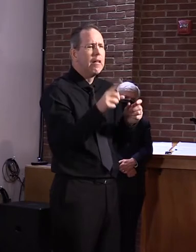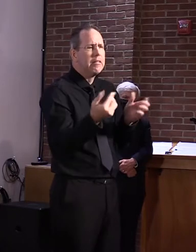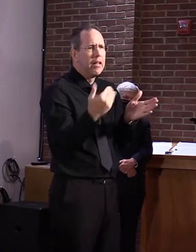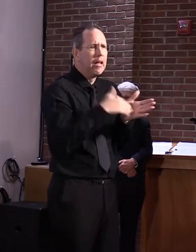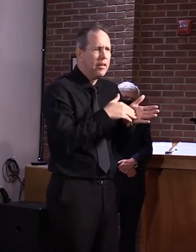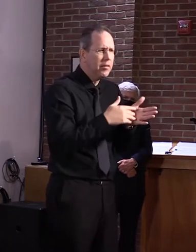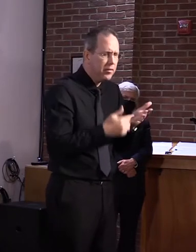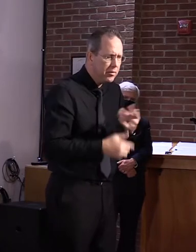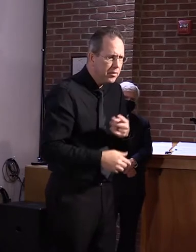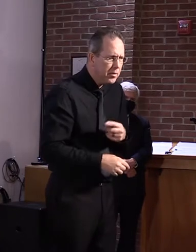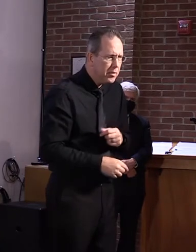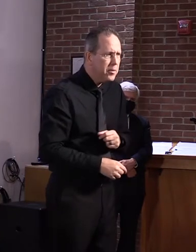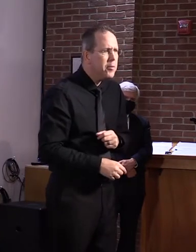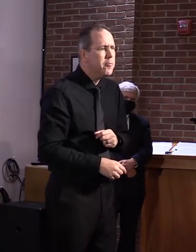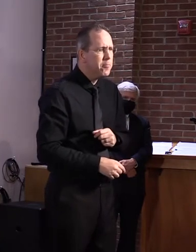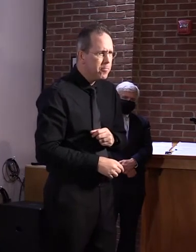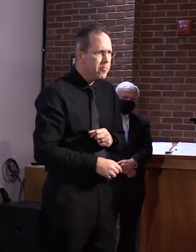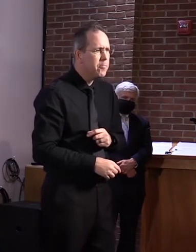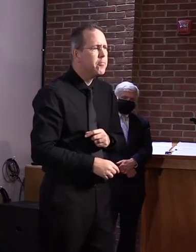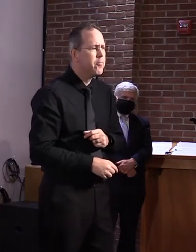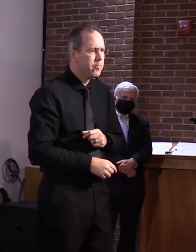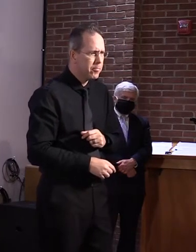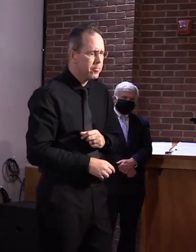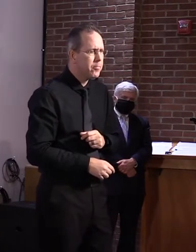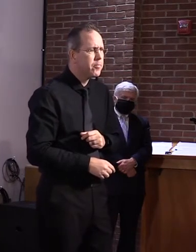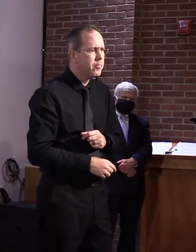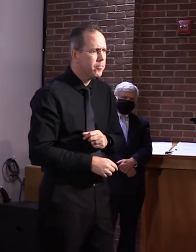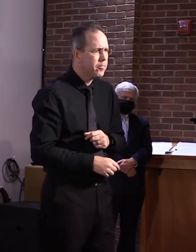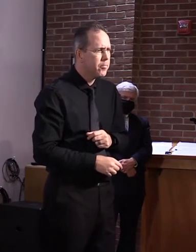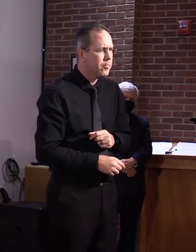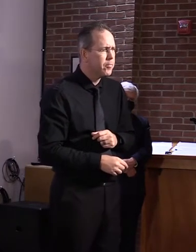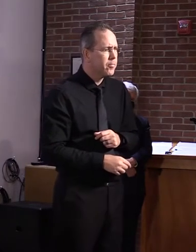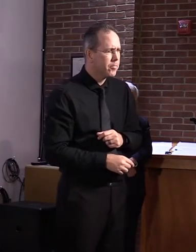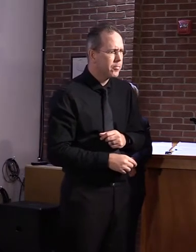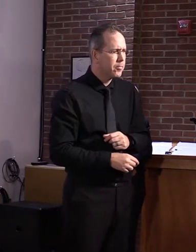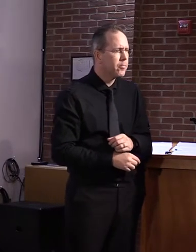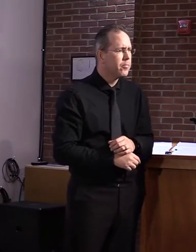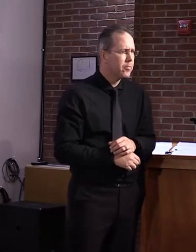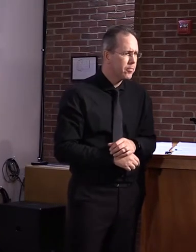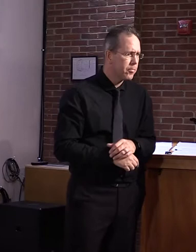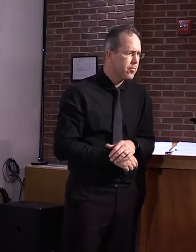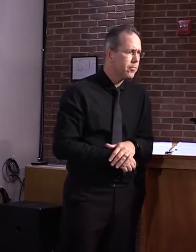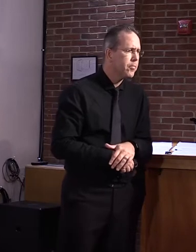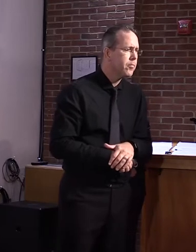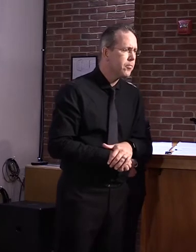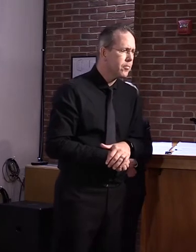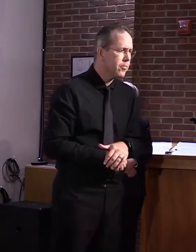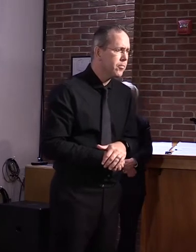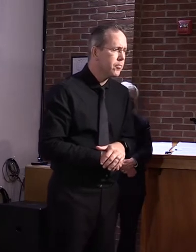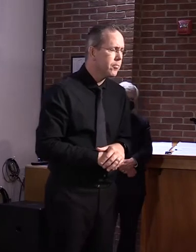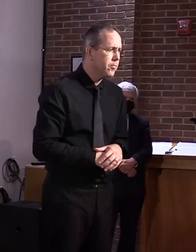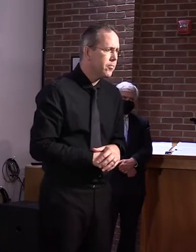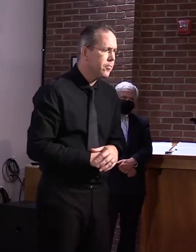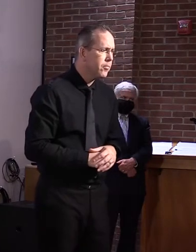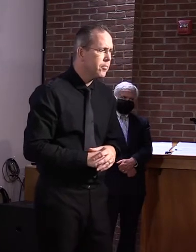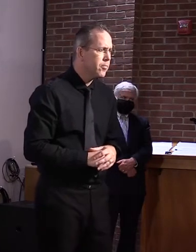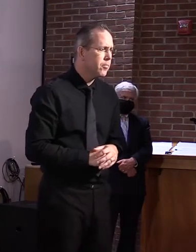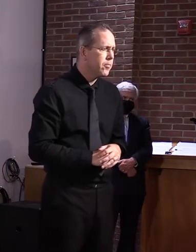if you've received a PPP or EIDL, it doesn't prevent you from getting this money from the state,